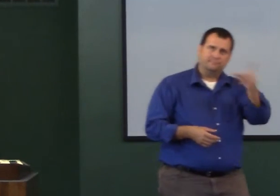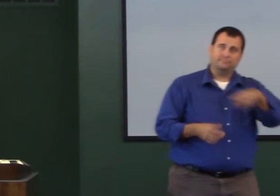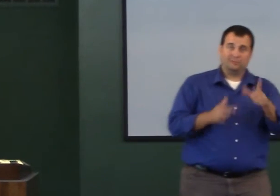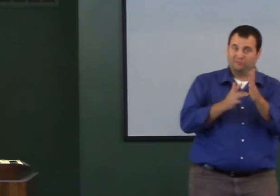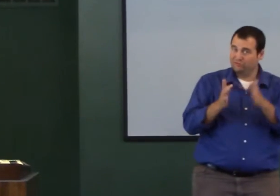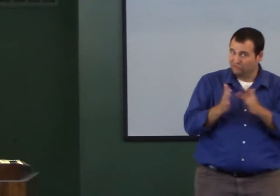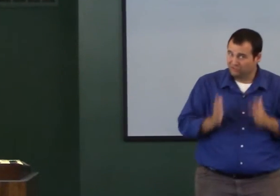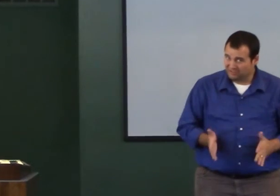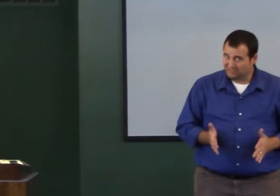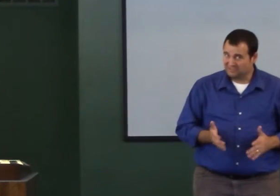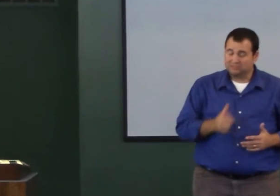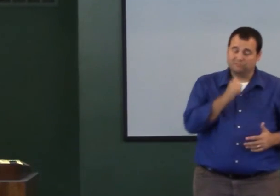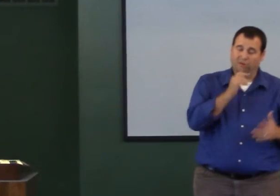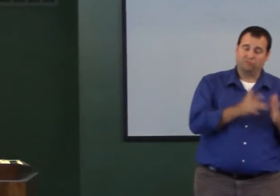But many Christians,